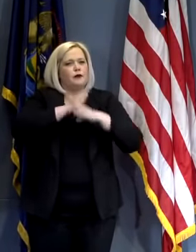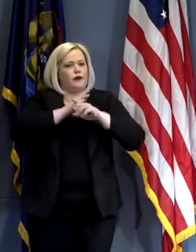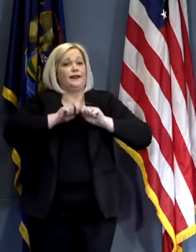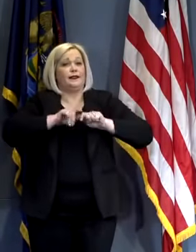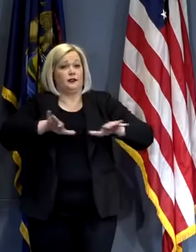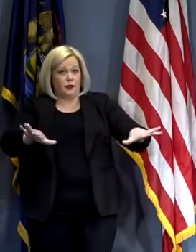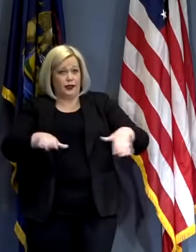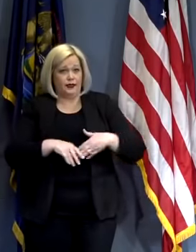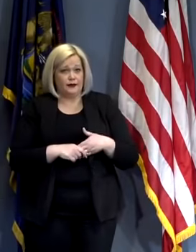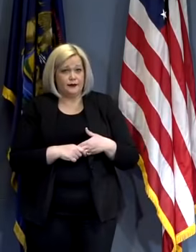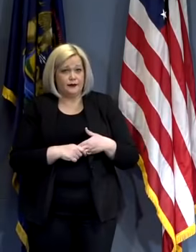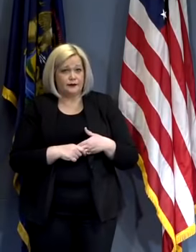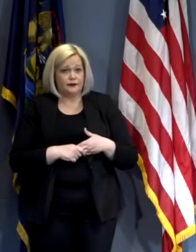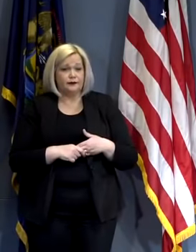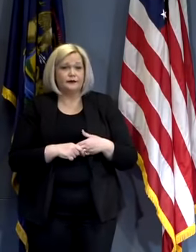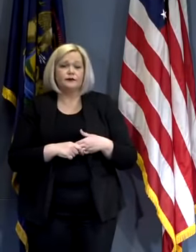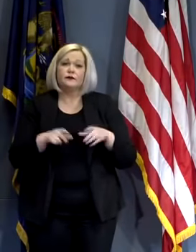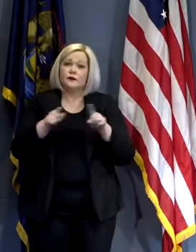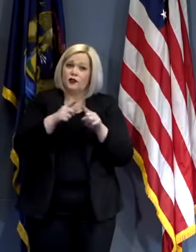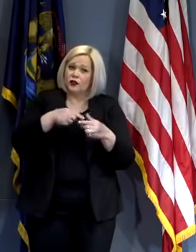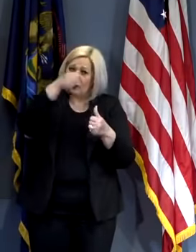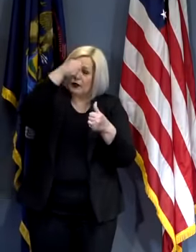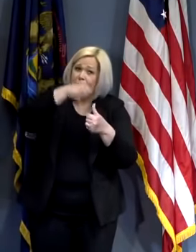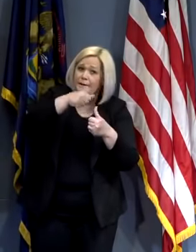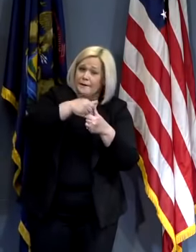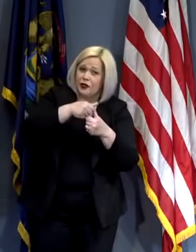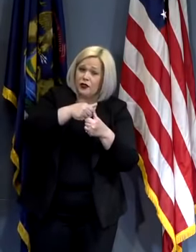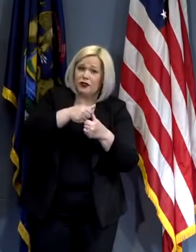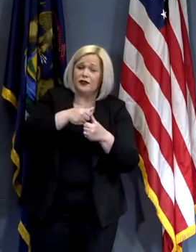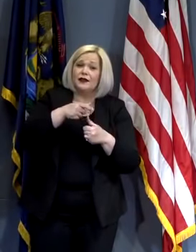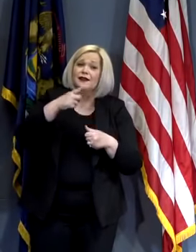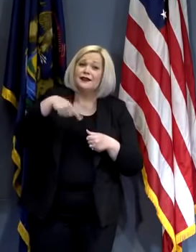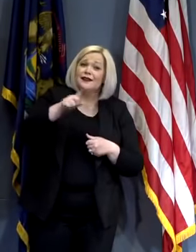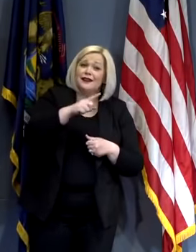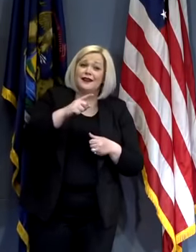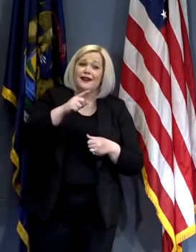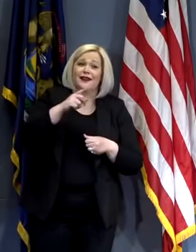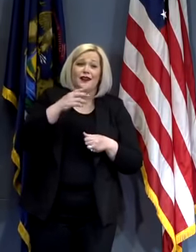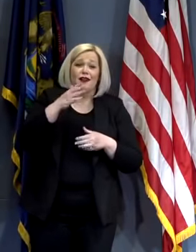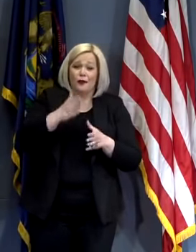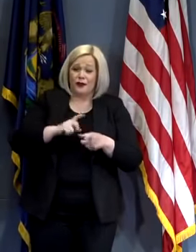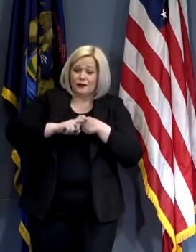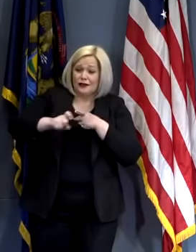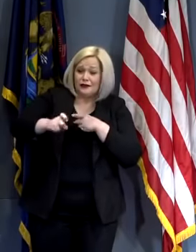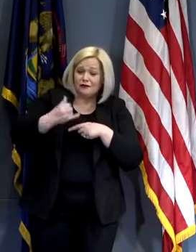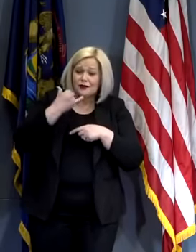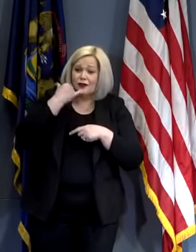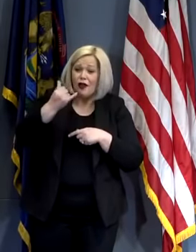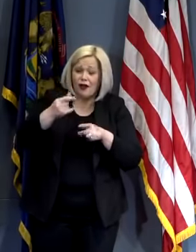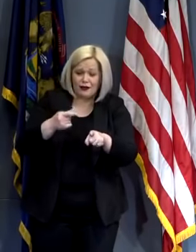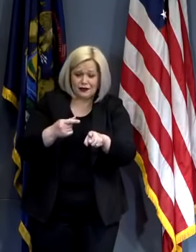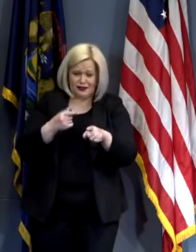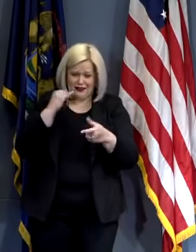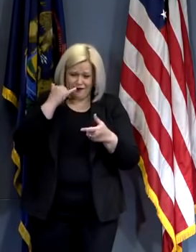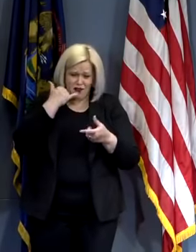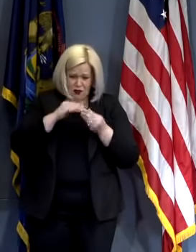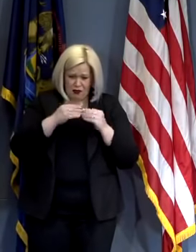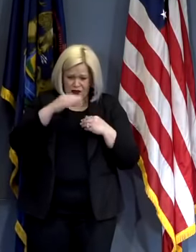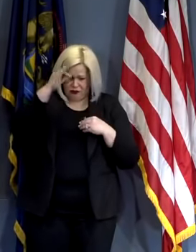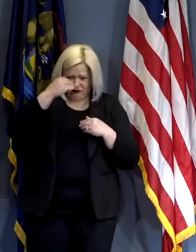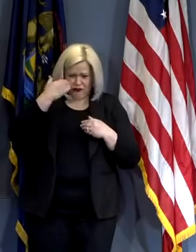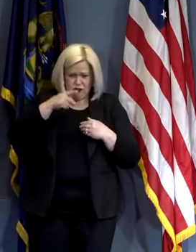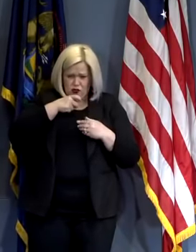want to remind people, I know a lot of you don't answer the phone when you see an unknown caller reaching in, but I implore